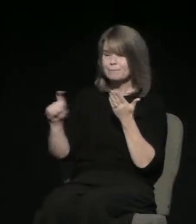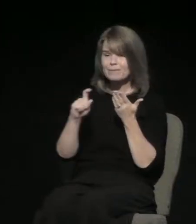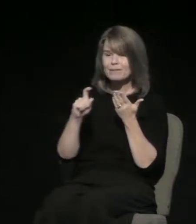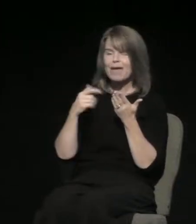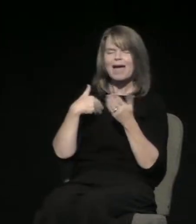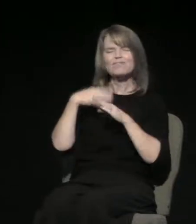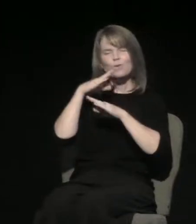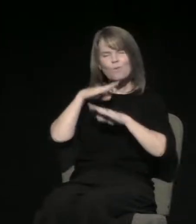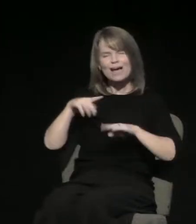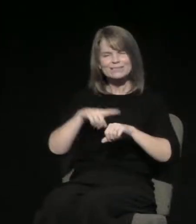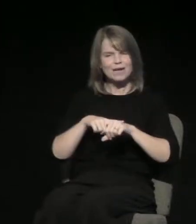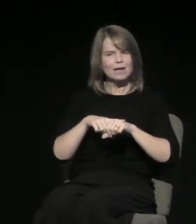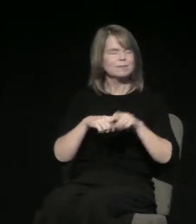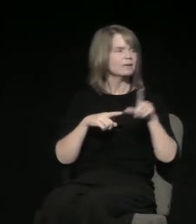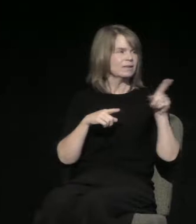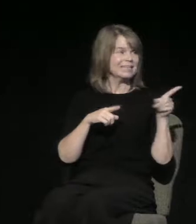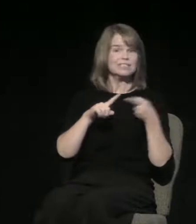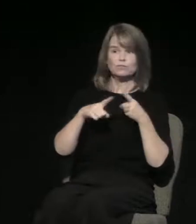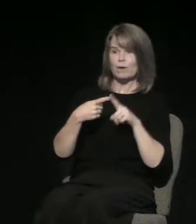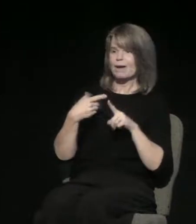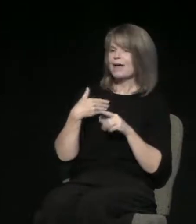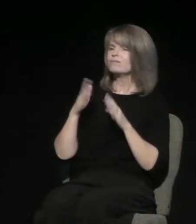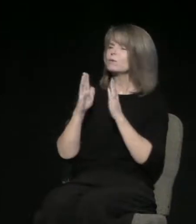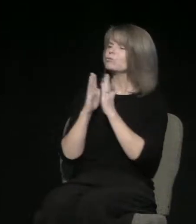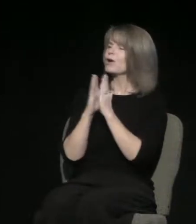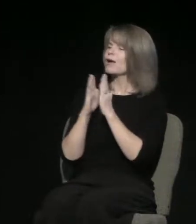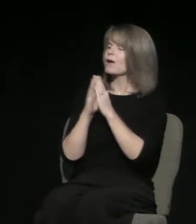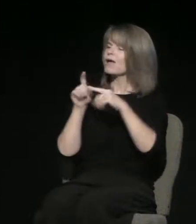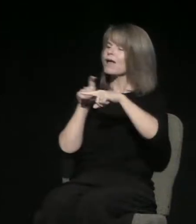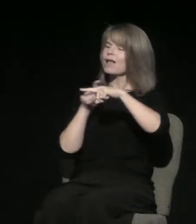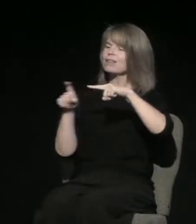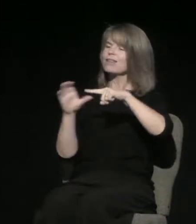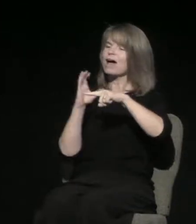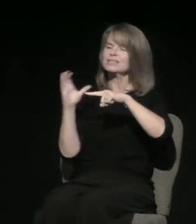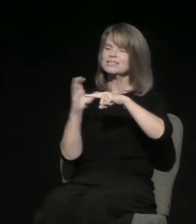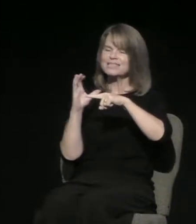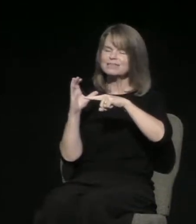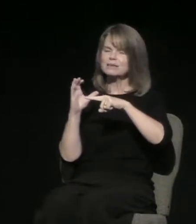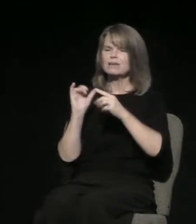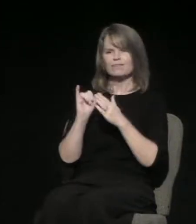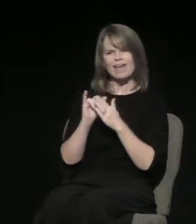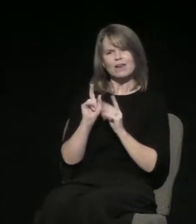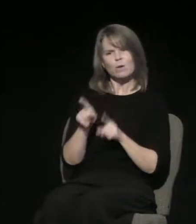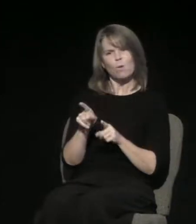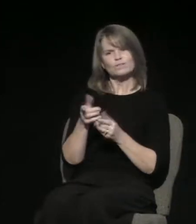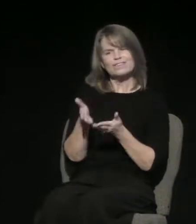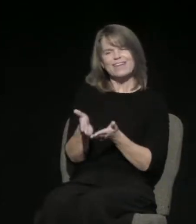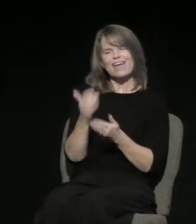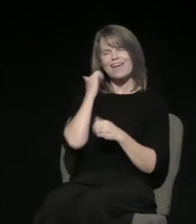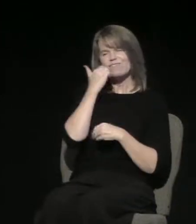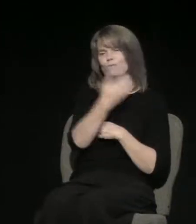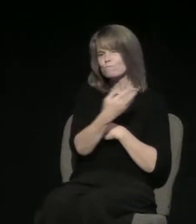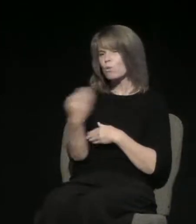quiet Place Have a friend Who has a Prayer closet And that's Where he goes Every morning